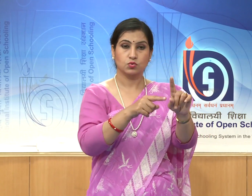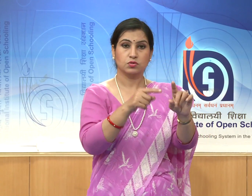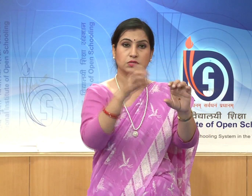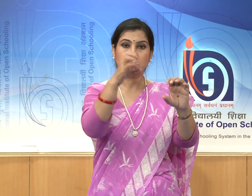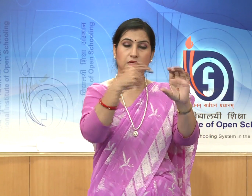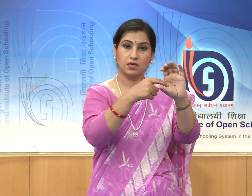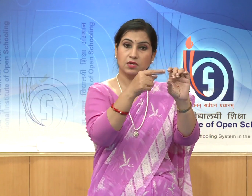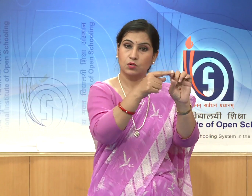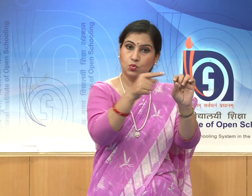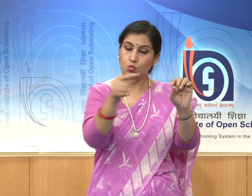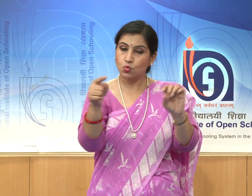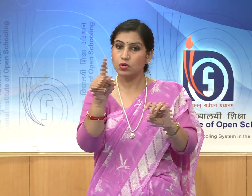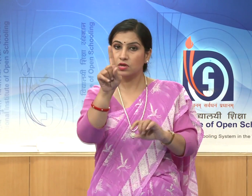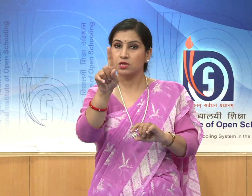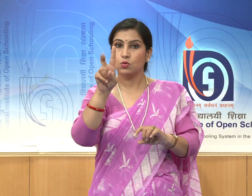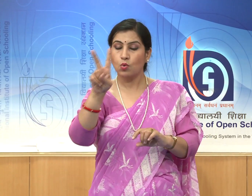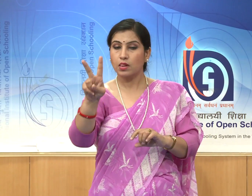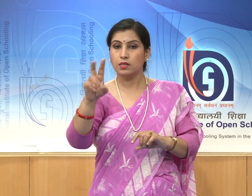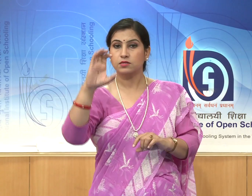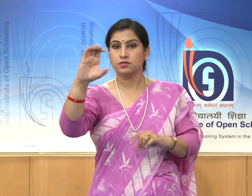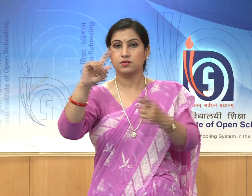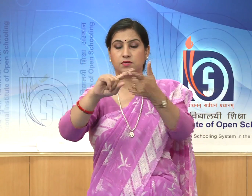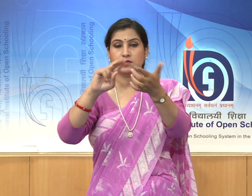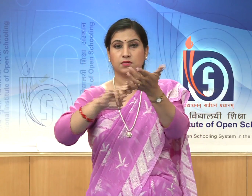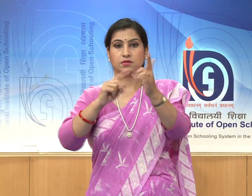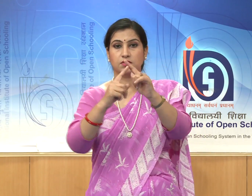to 12th century CE.